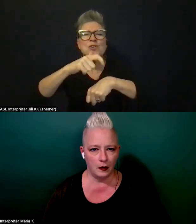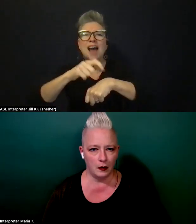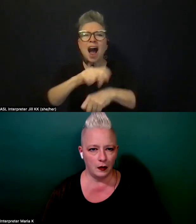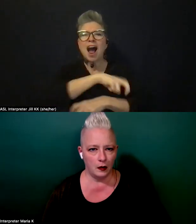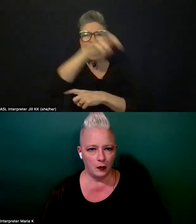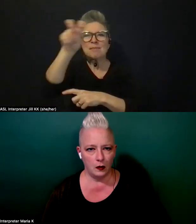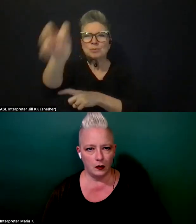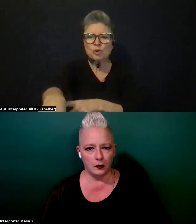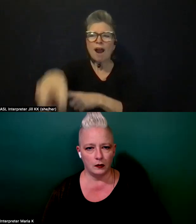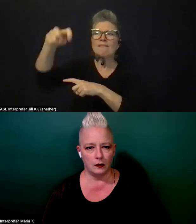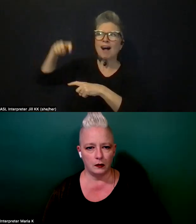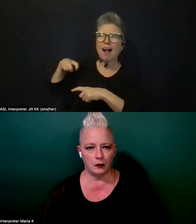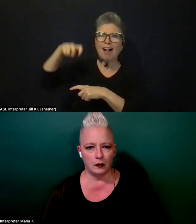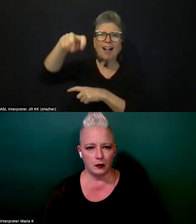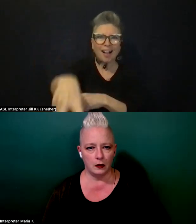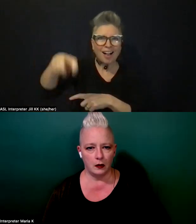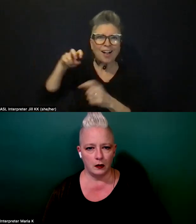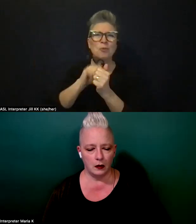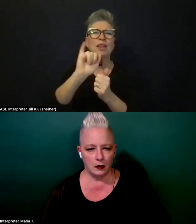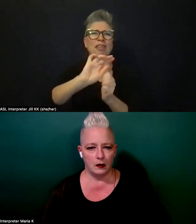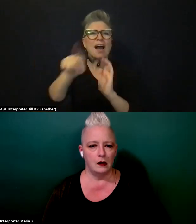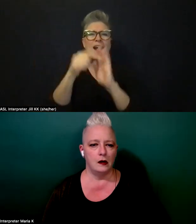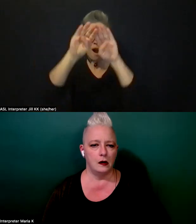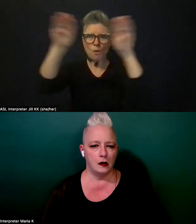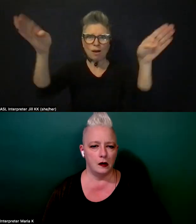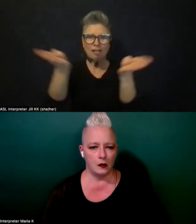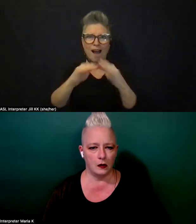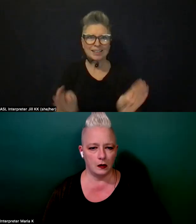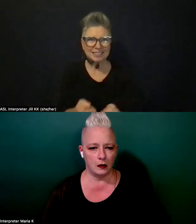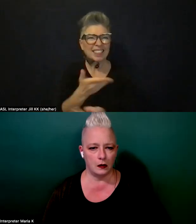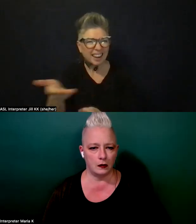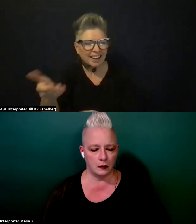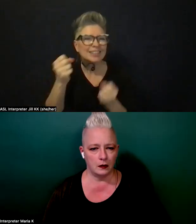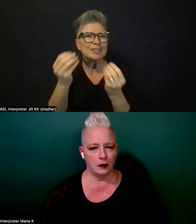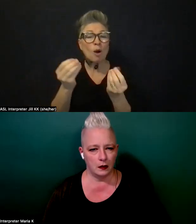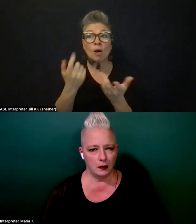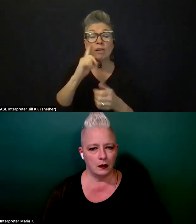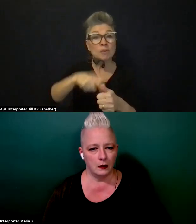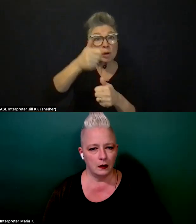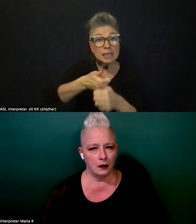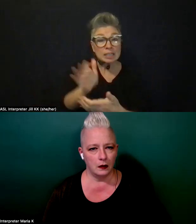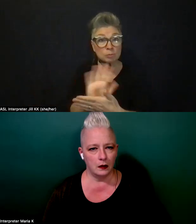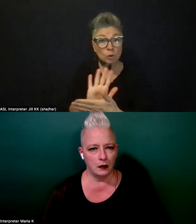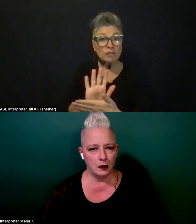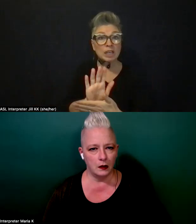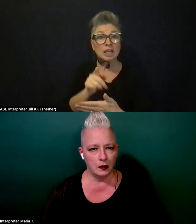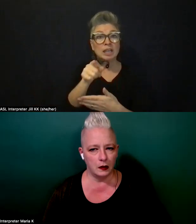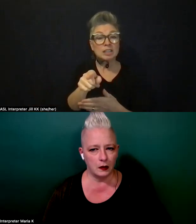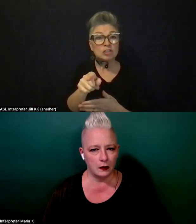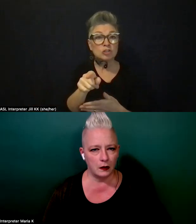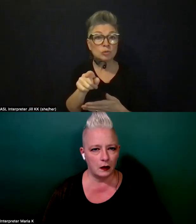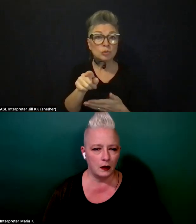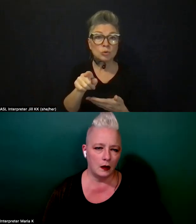little hourglass thing. So, for each of the movies, did you have like the